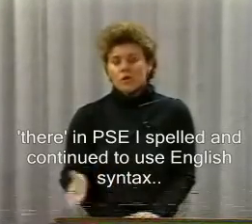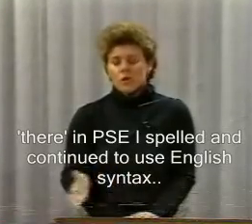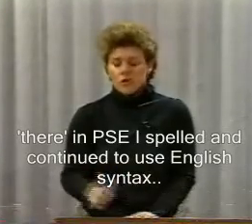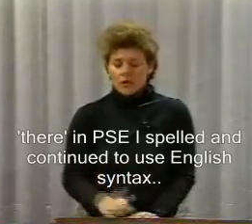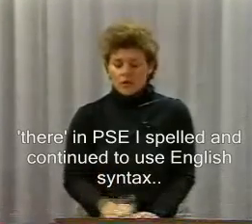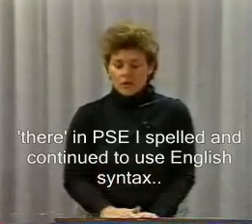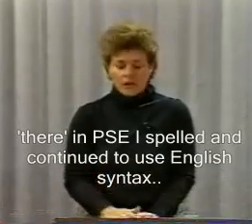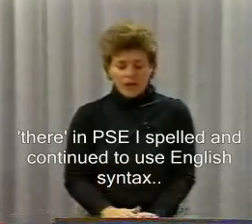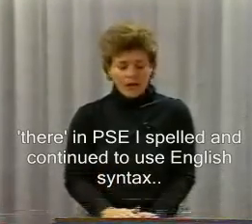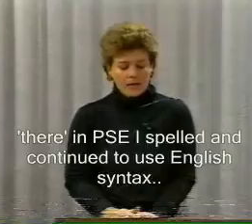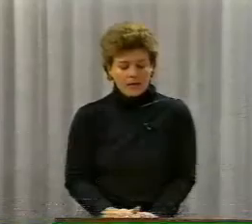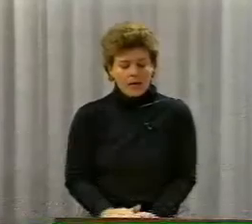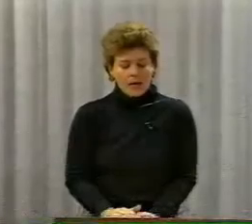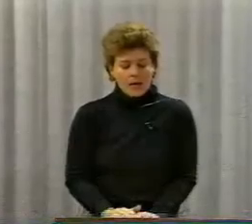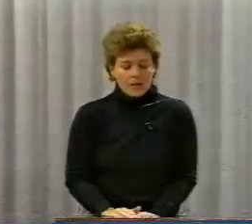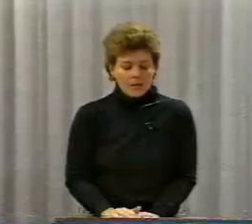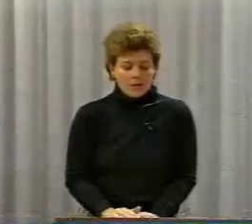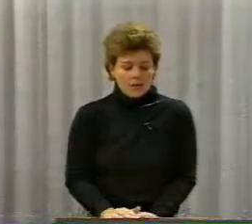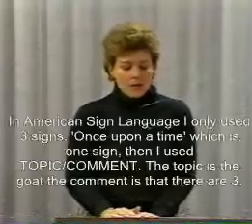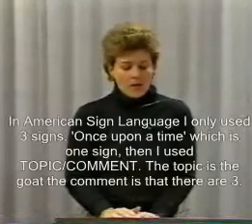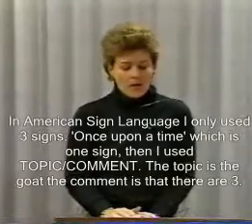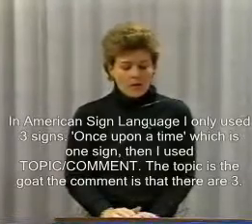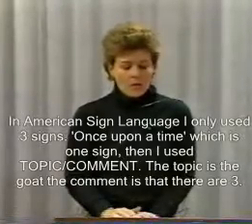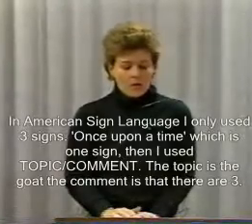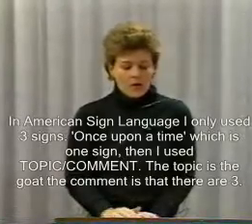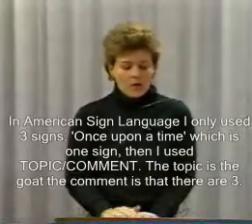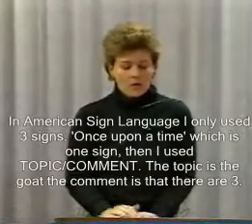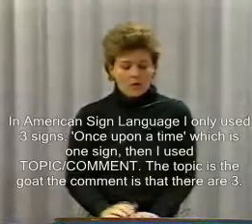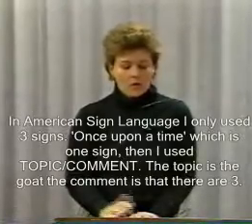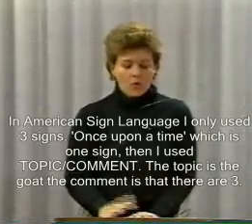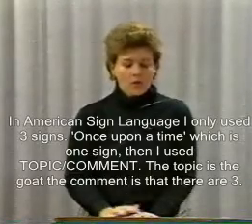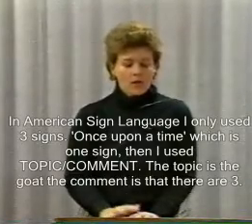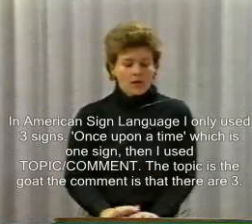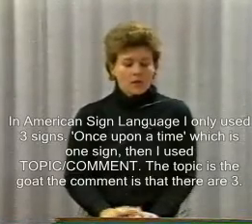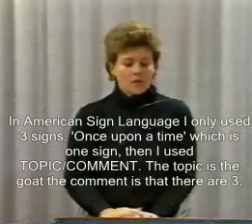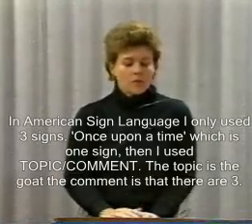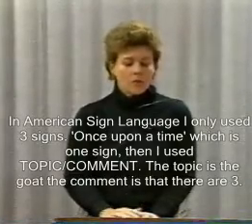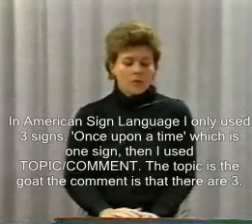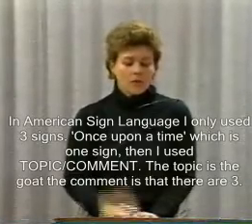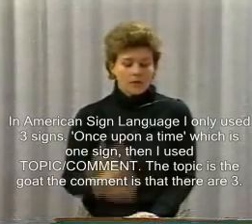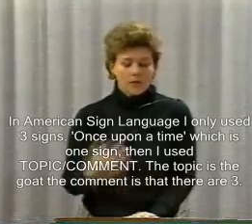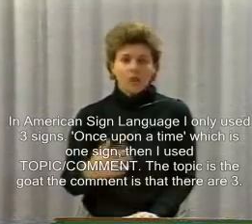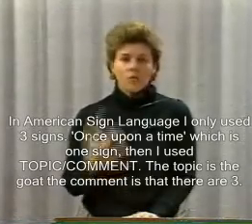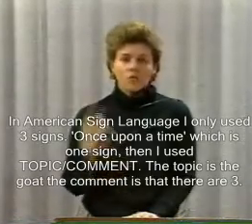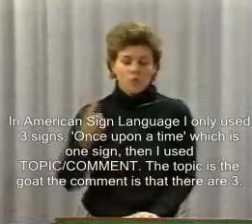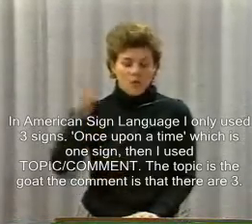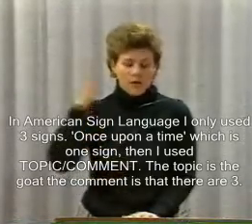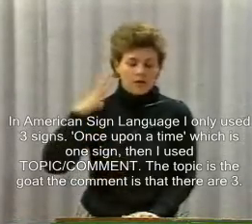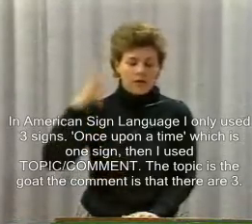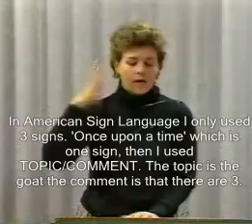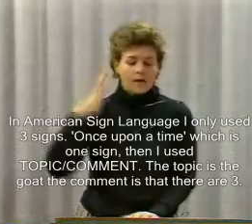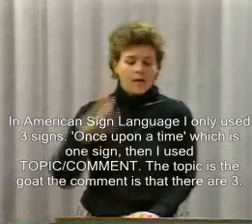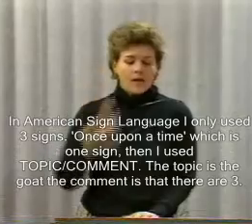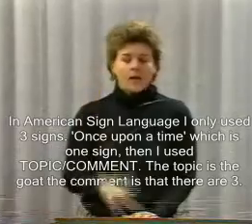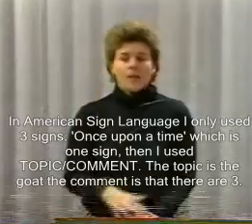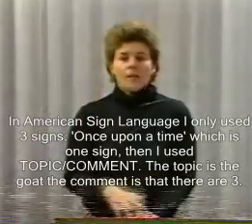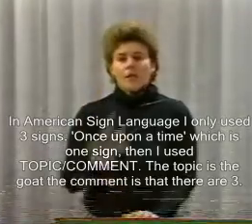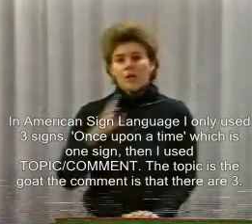to use English syntax. In American Sign Language, I only used 3 signs once upon a time, which was 1 sign, and then I